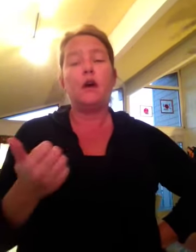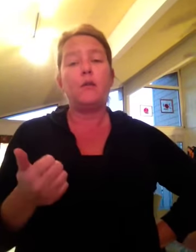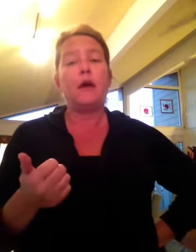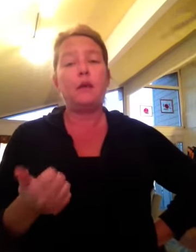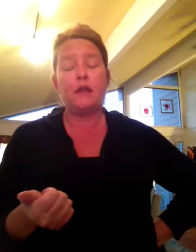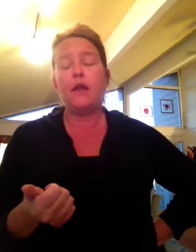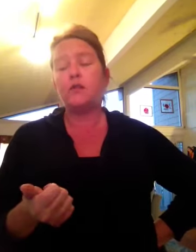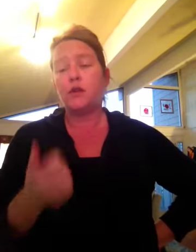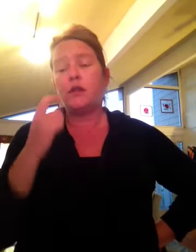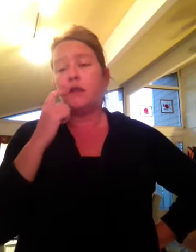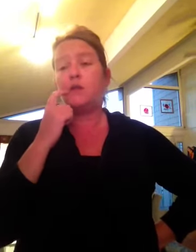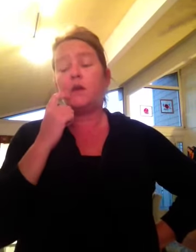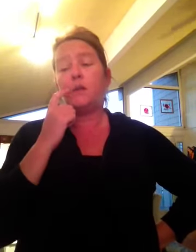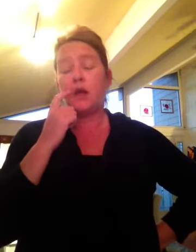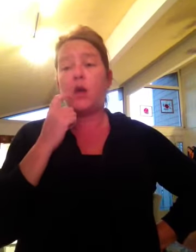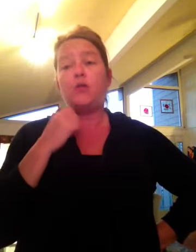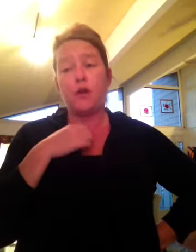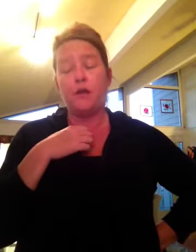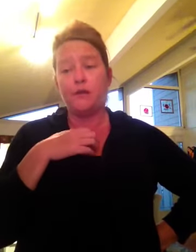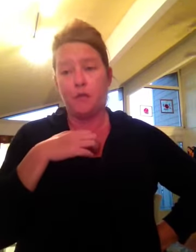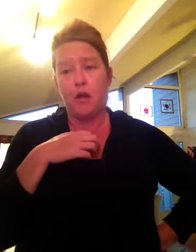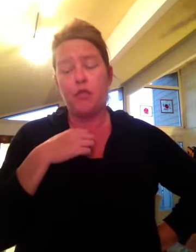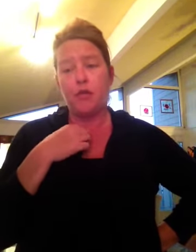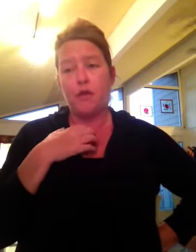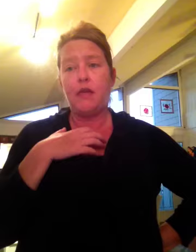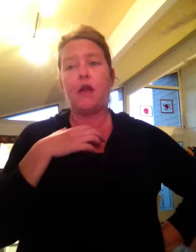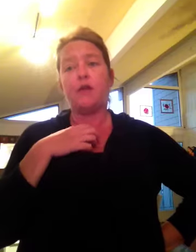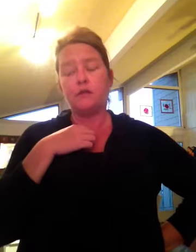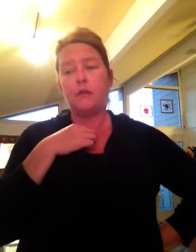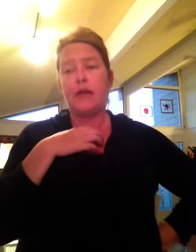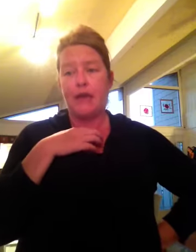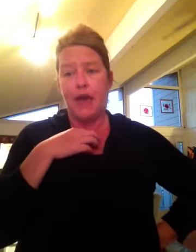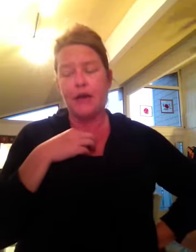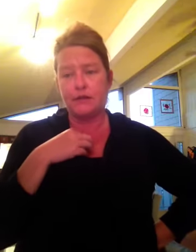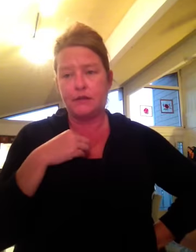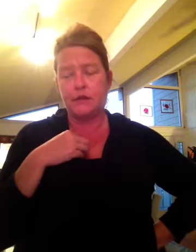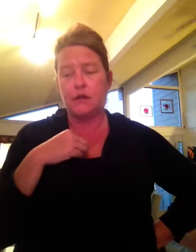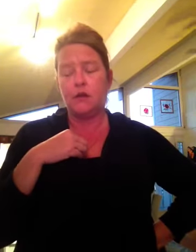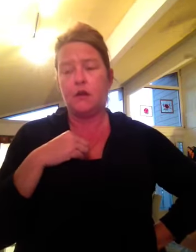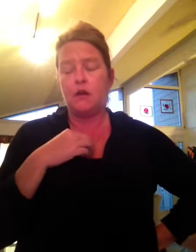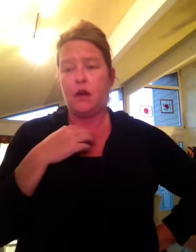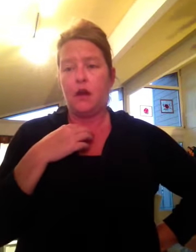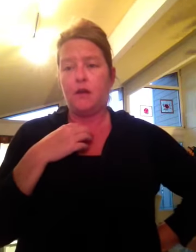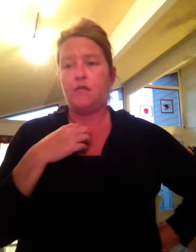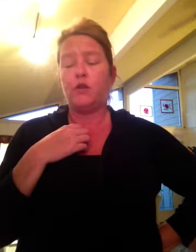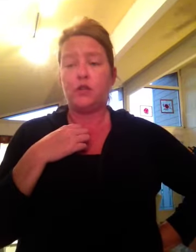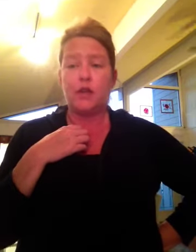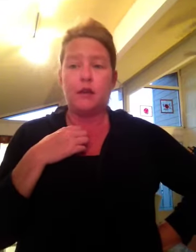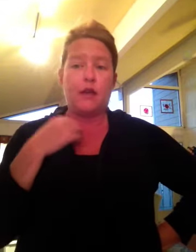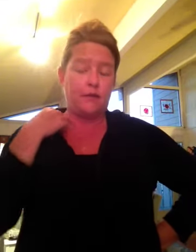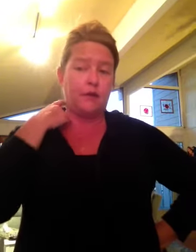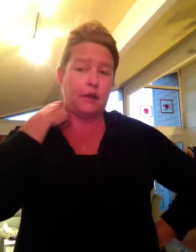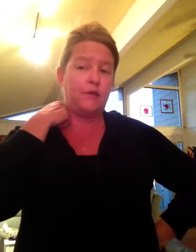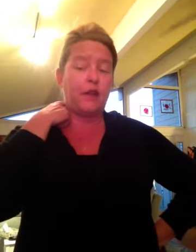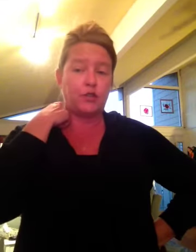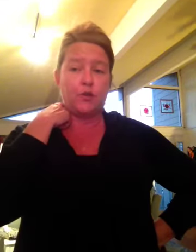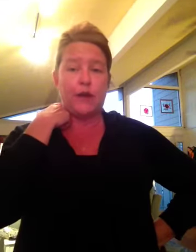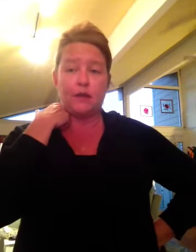I pay electric, that's about $100 a month, and then I also pay gas, which can definitely fluctuate